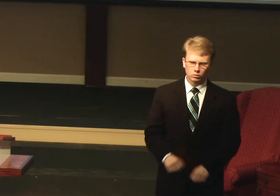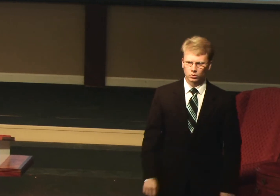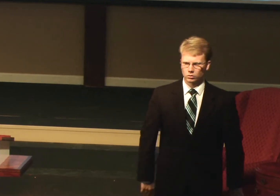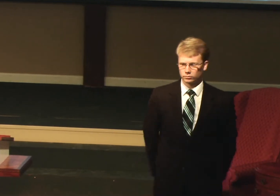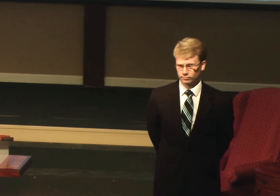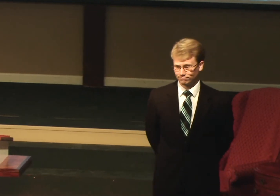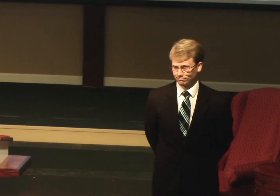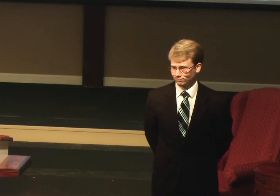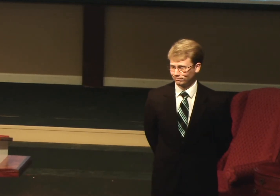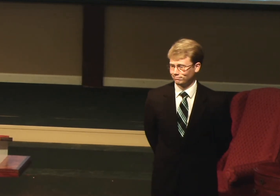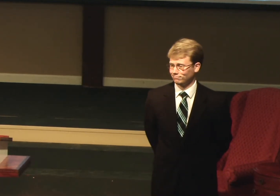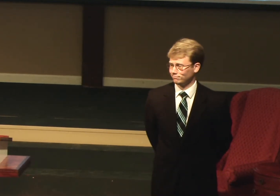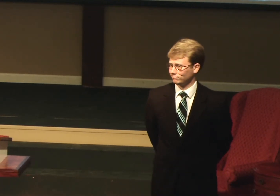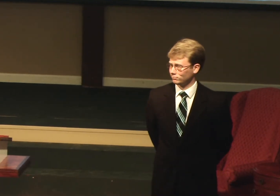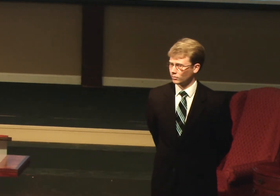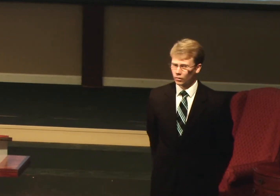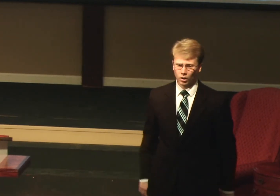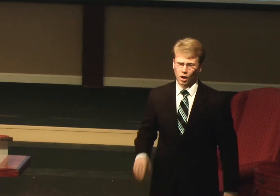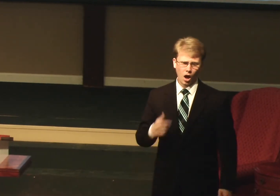situation because I do not work.